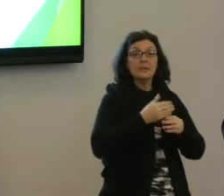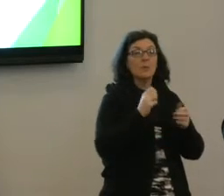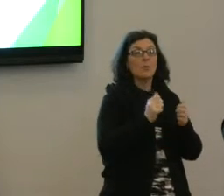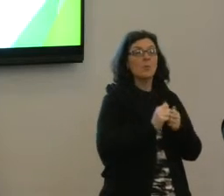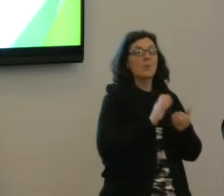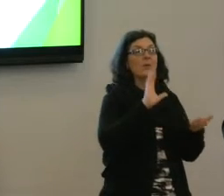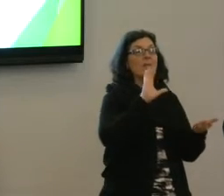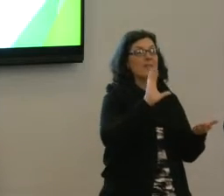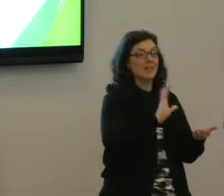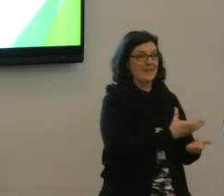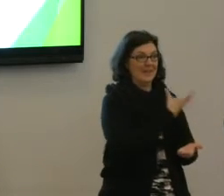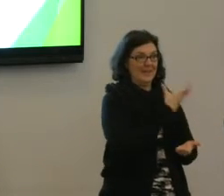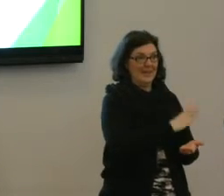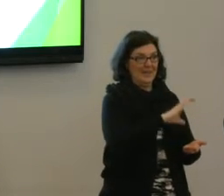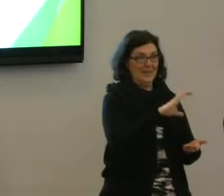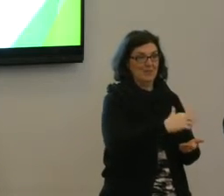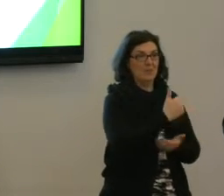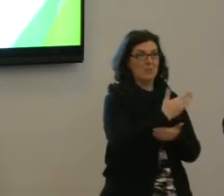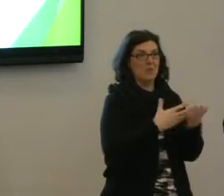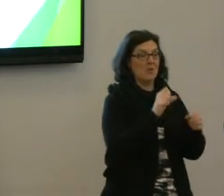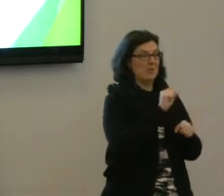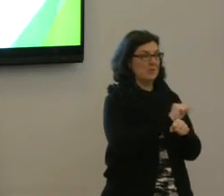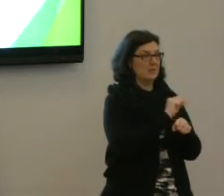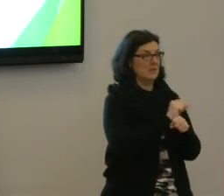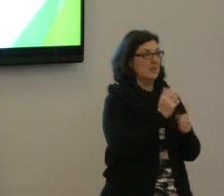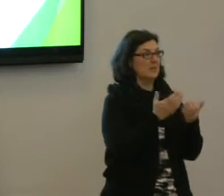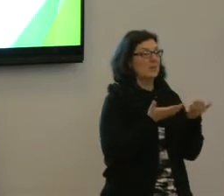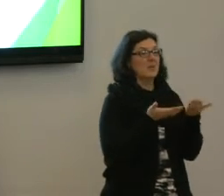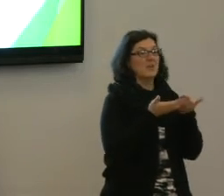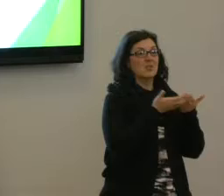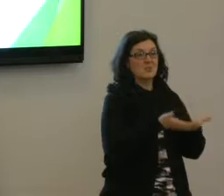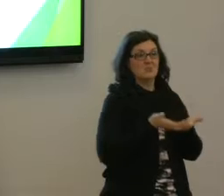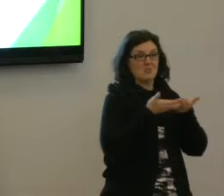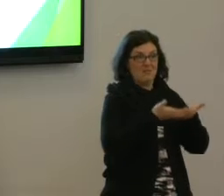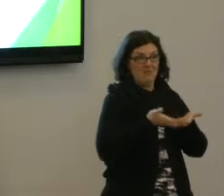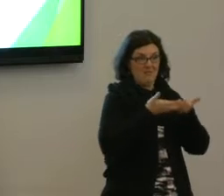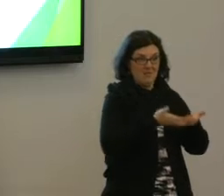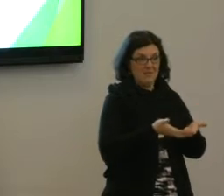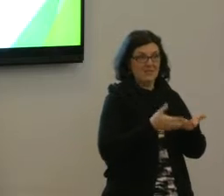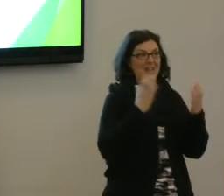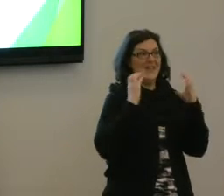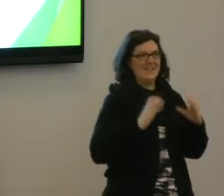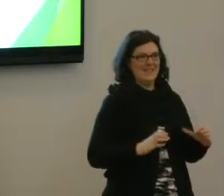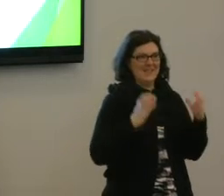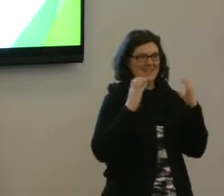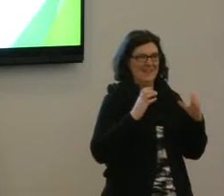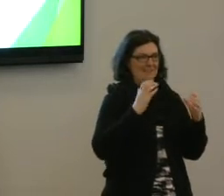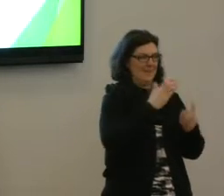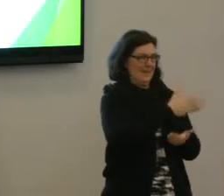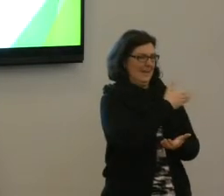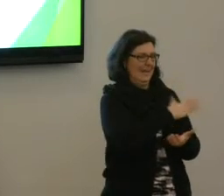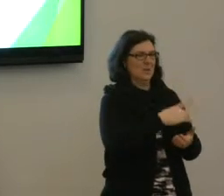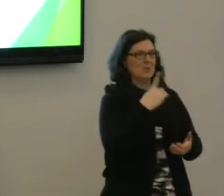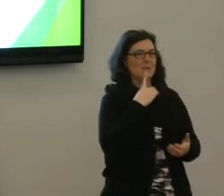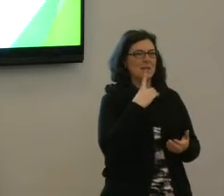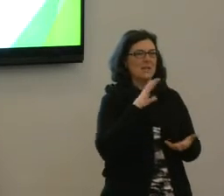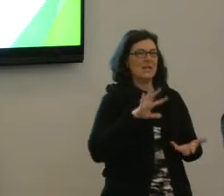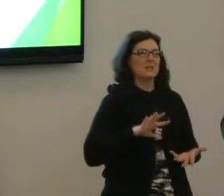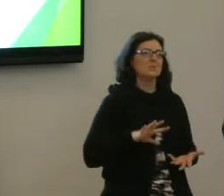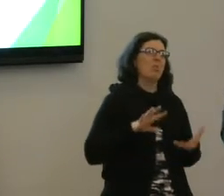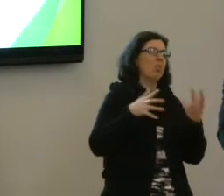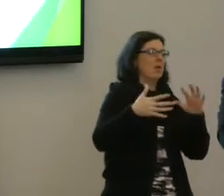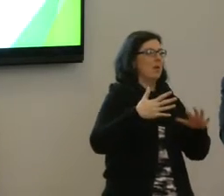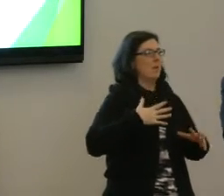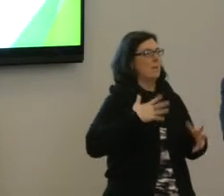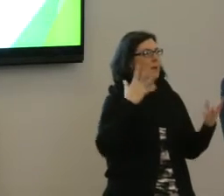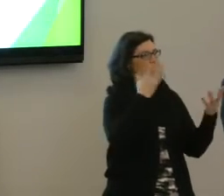cantor at parts of the synagogue service. And the cantor was the one who had a fit and said, he's ruining my beautiful music